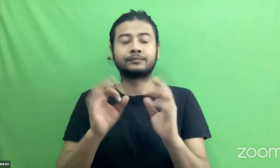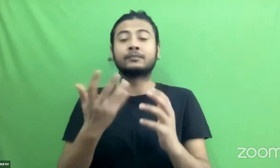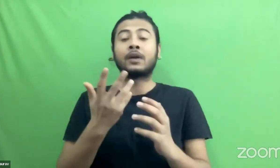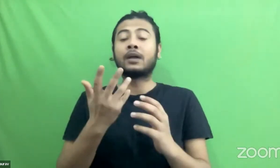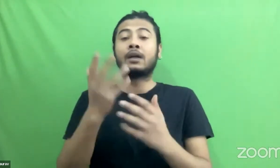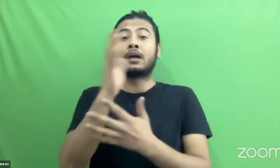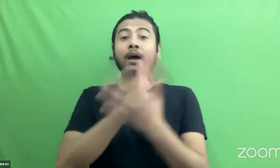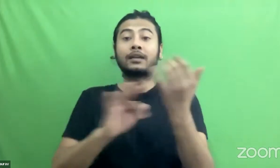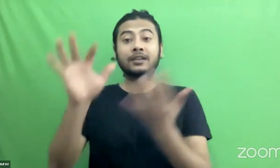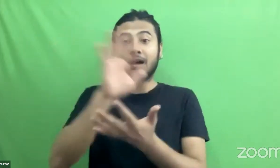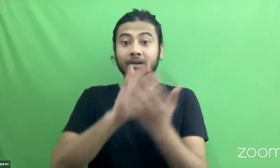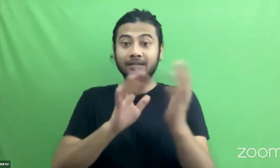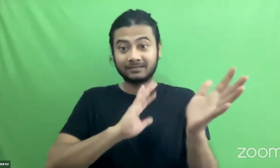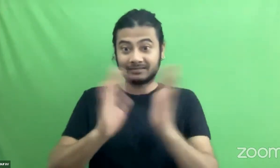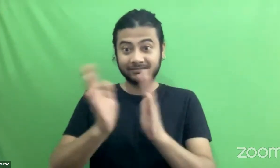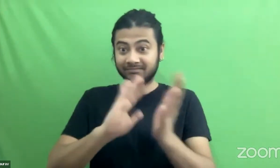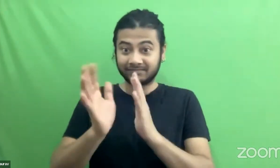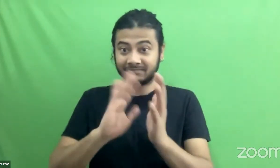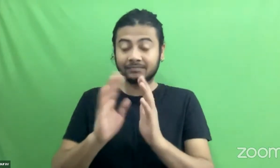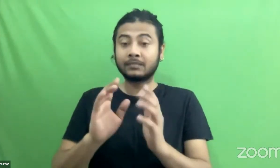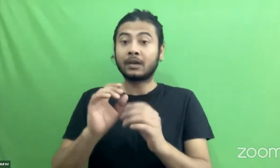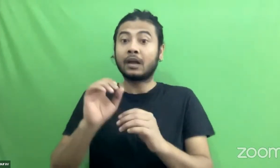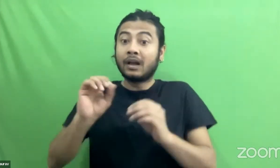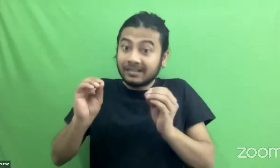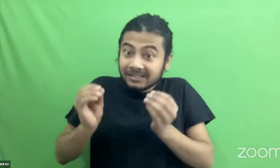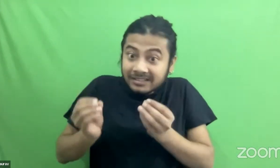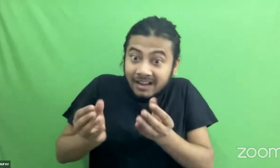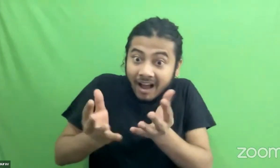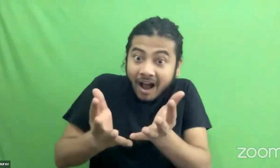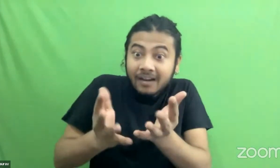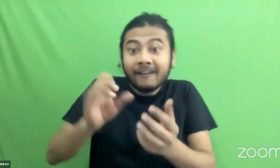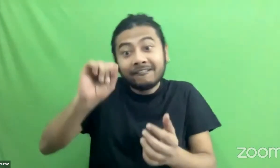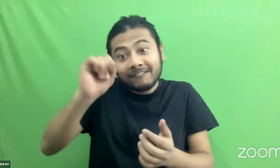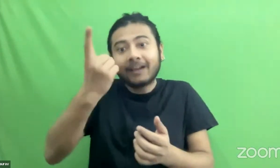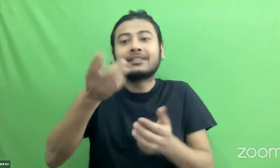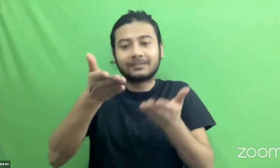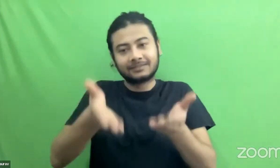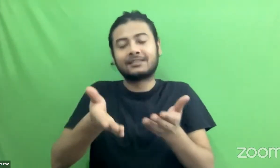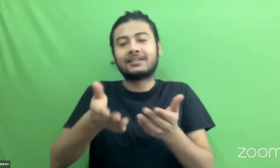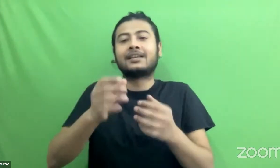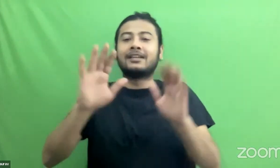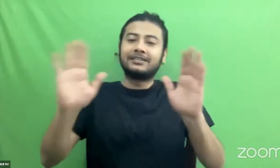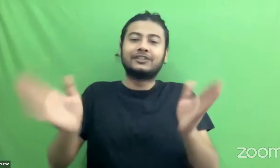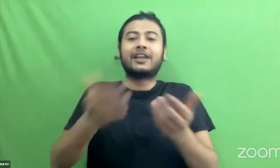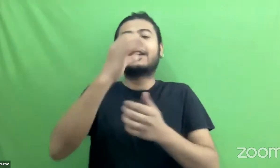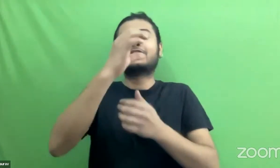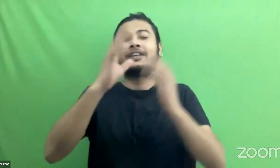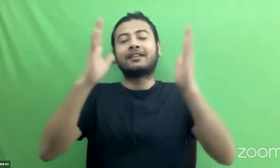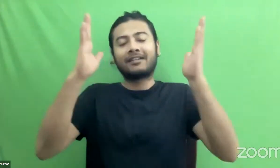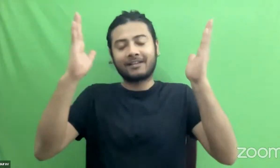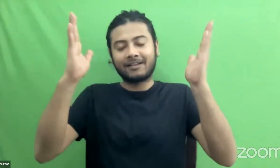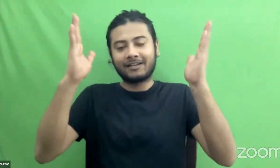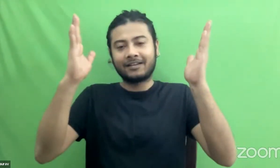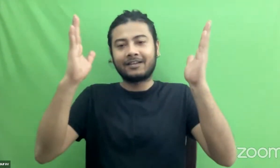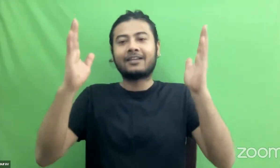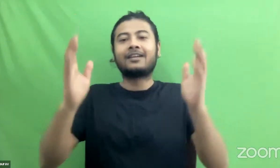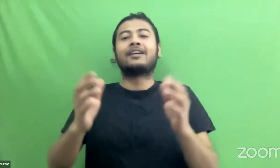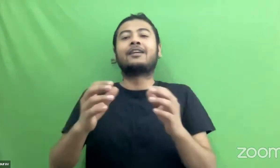time, first of all, we recite the Panchatattva mantra. Jai Shri Krishna Chaitanya, Prabhu Nityananda, Shri Advait Gadadhara,